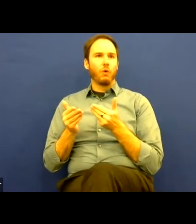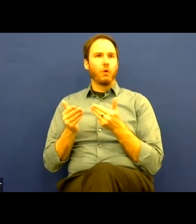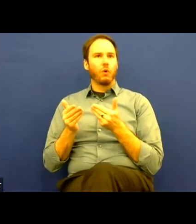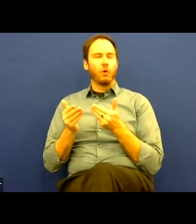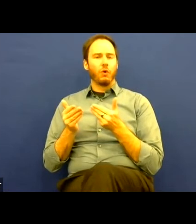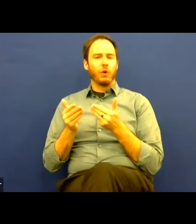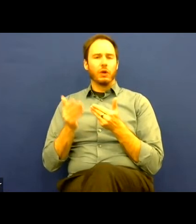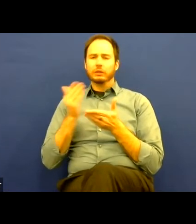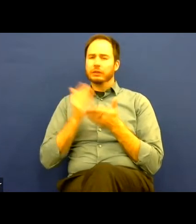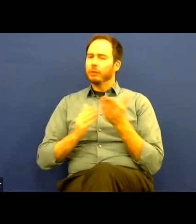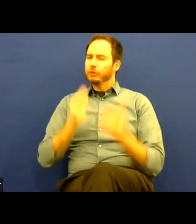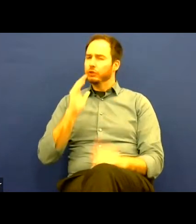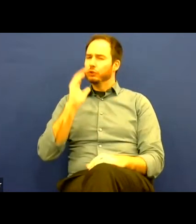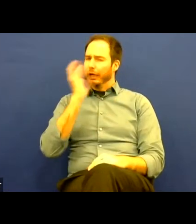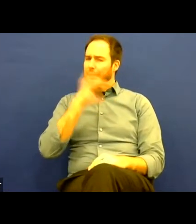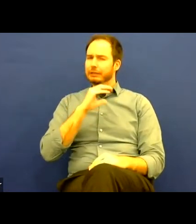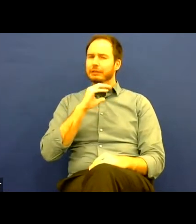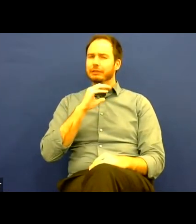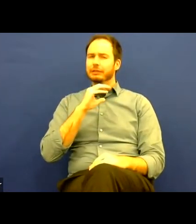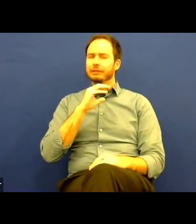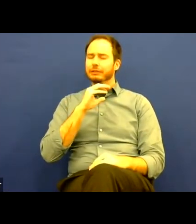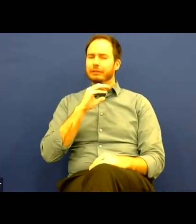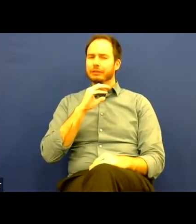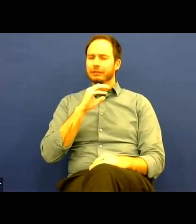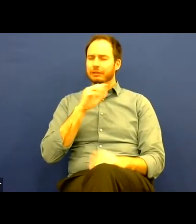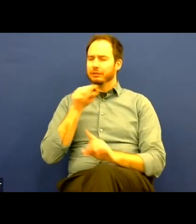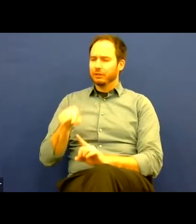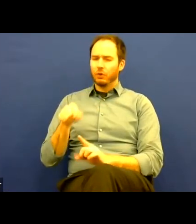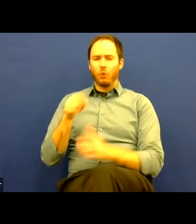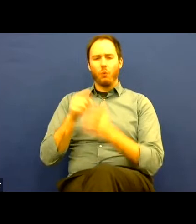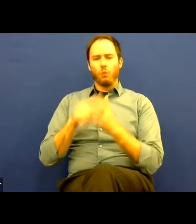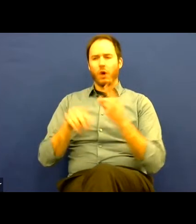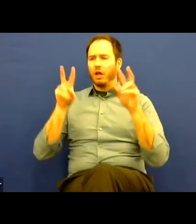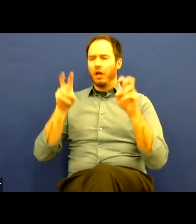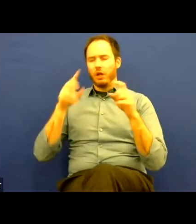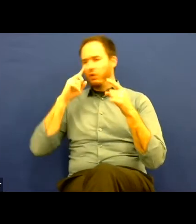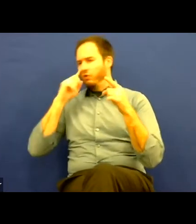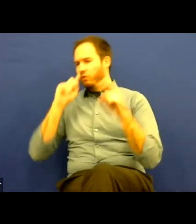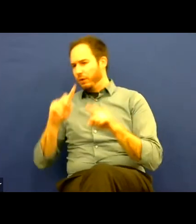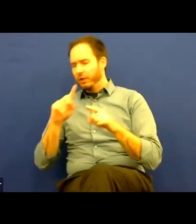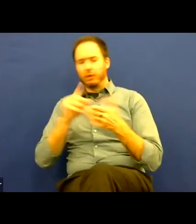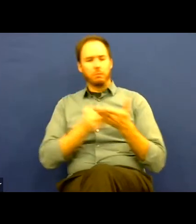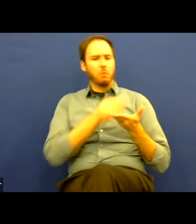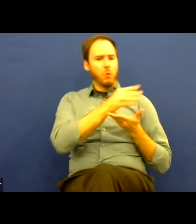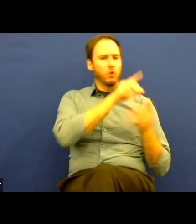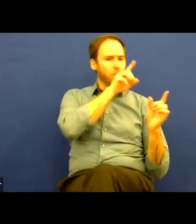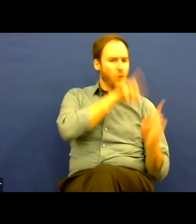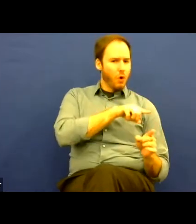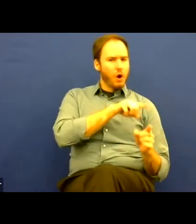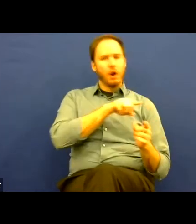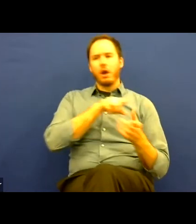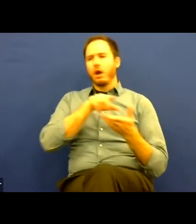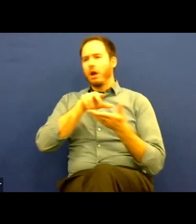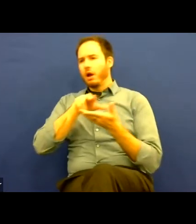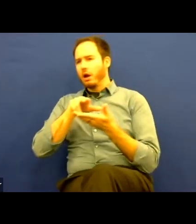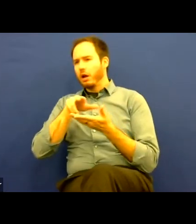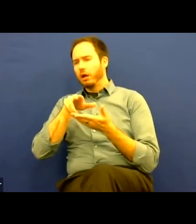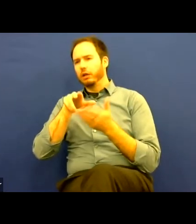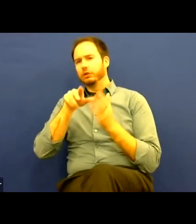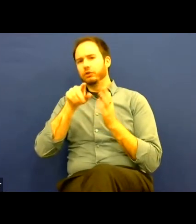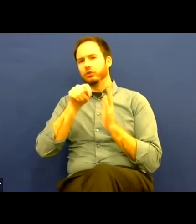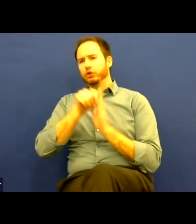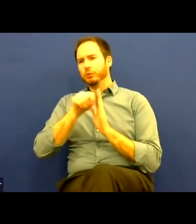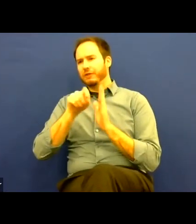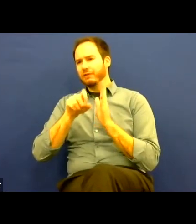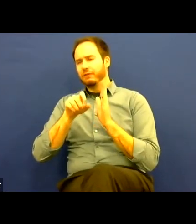questionable. There's some that, you know, you get into what defines an agreement versus a purchase order, you know, are the terms associated